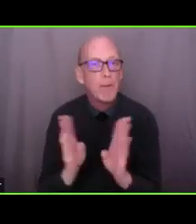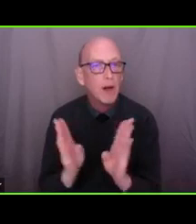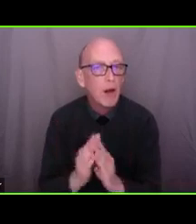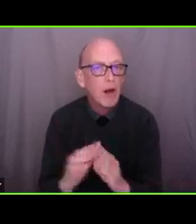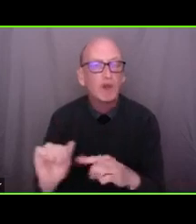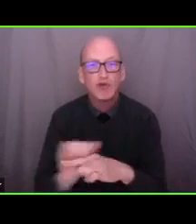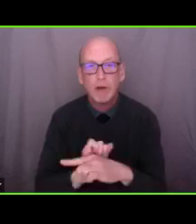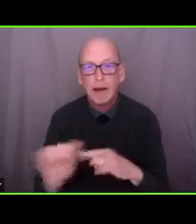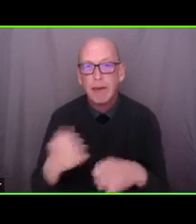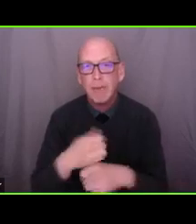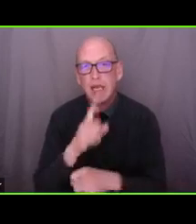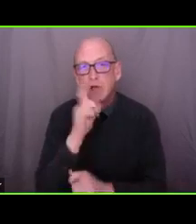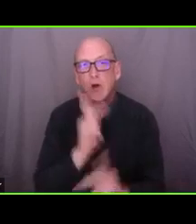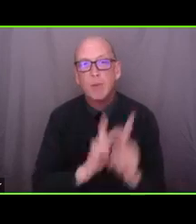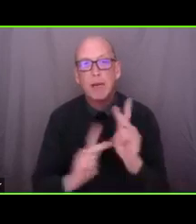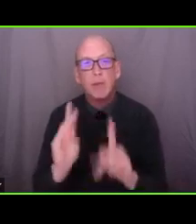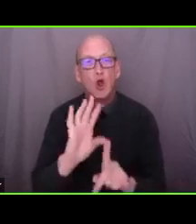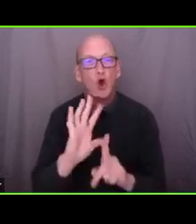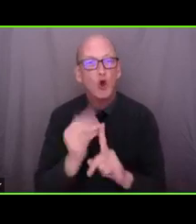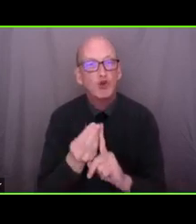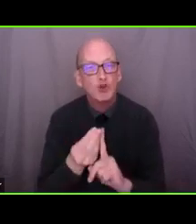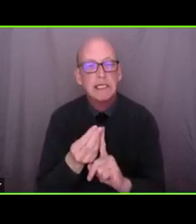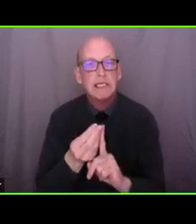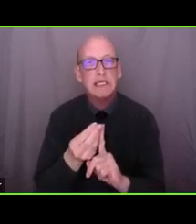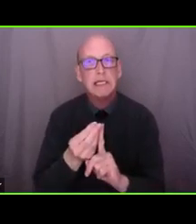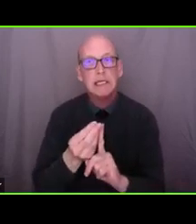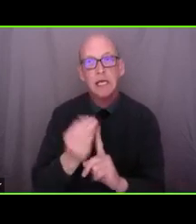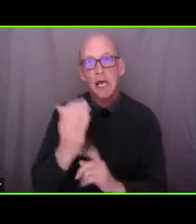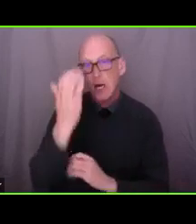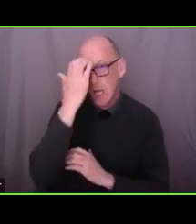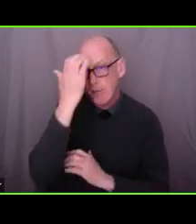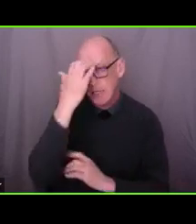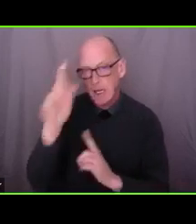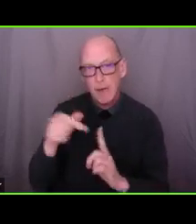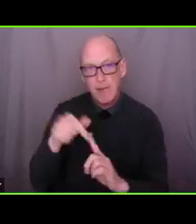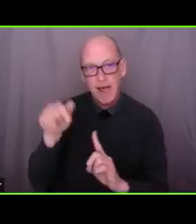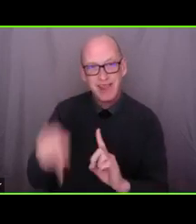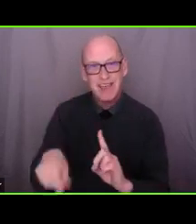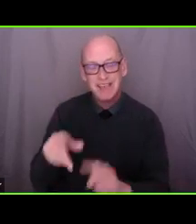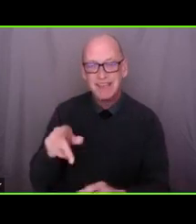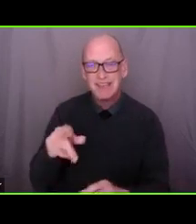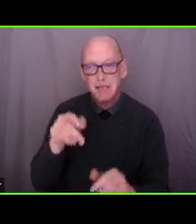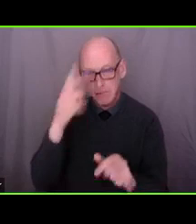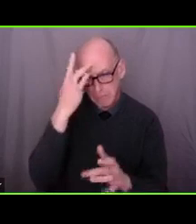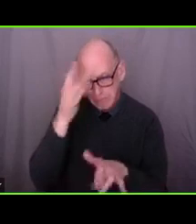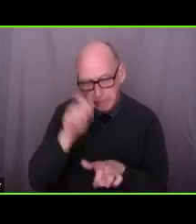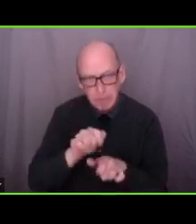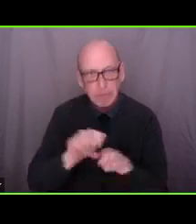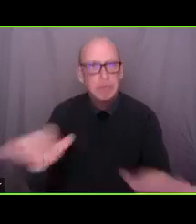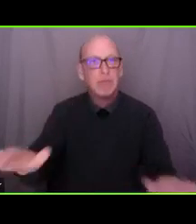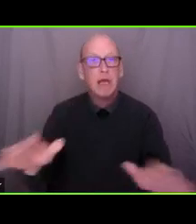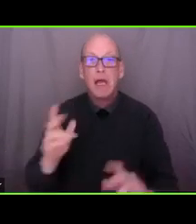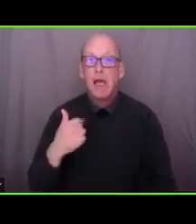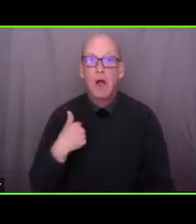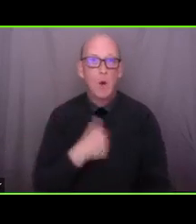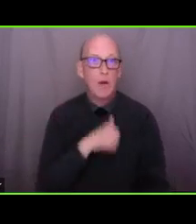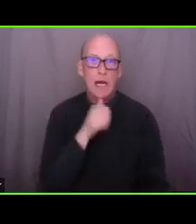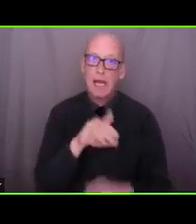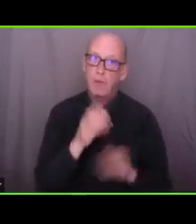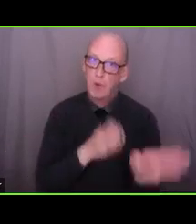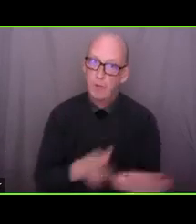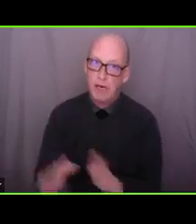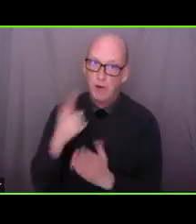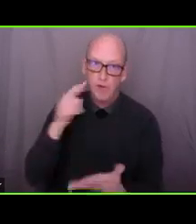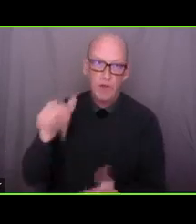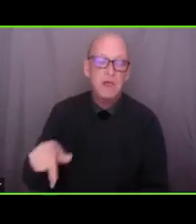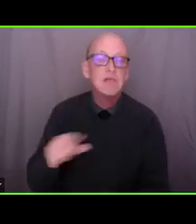making sure that people are culturally competent enough to care for this population during this pandemic that nobody is prepared for. And